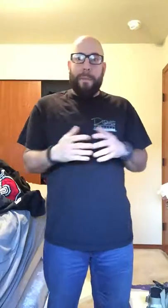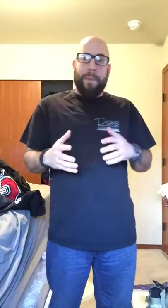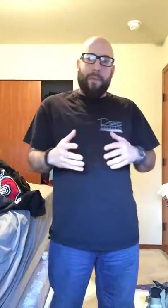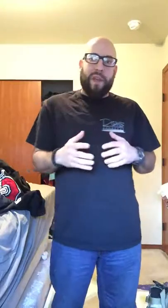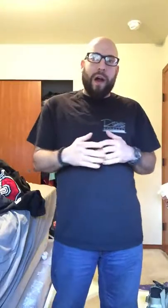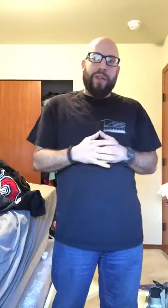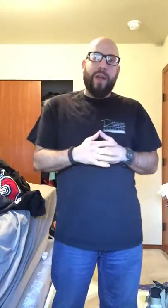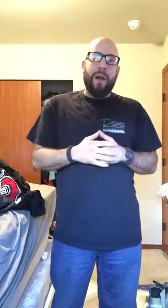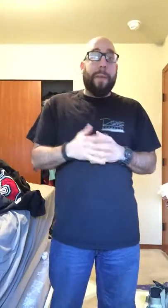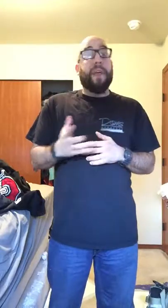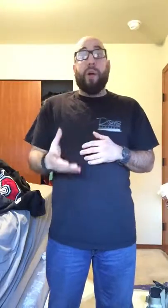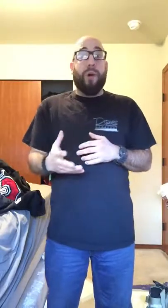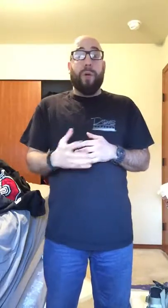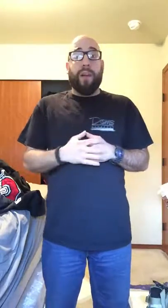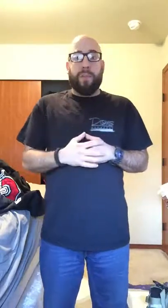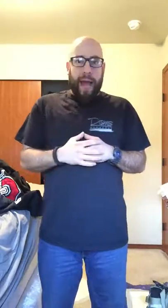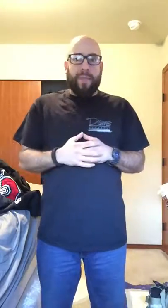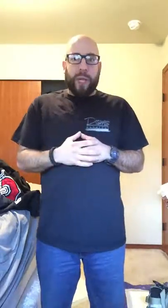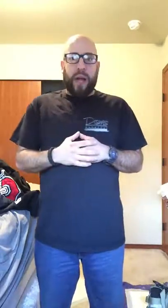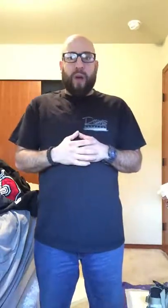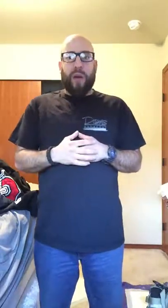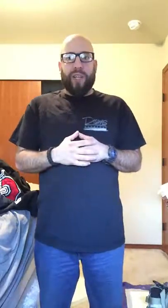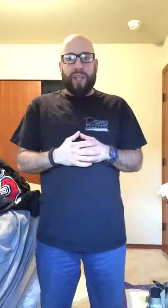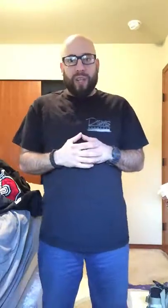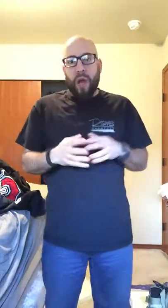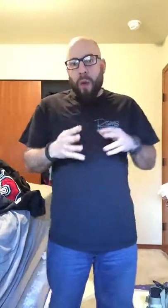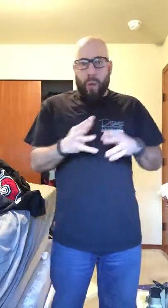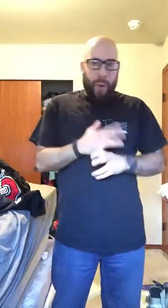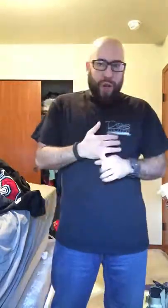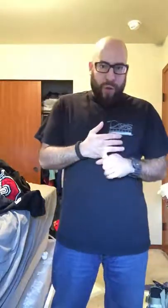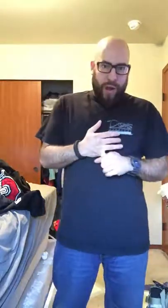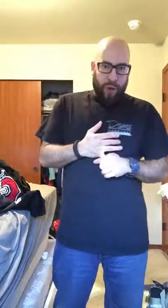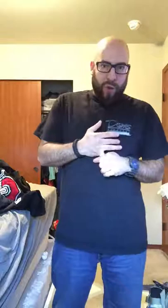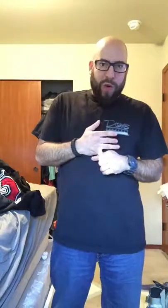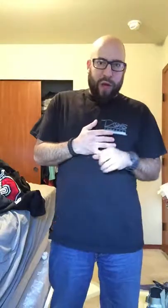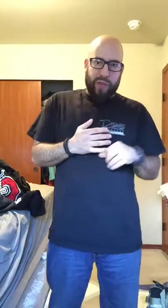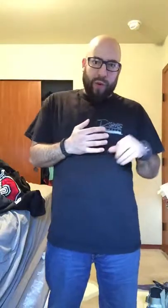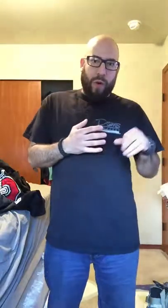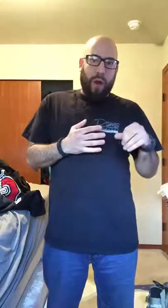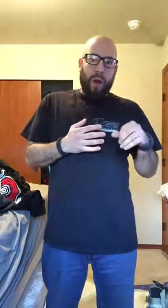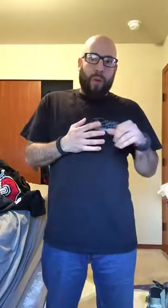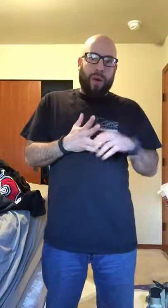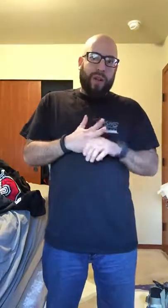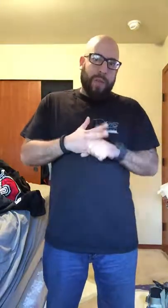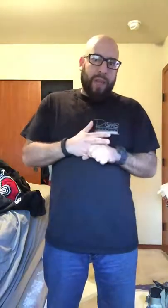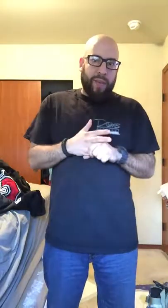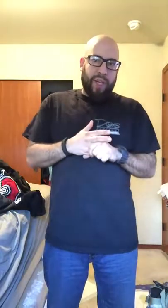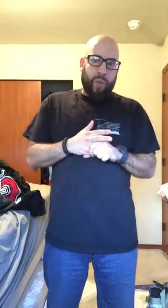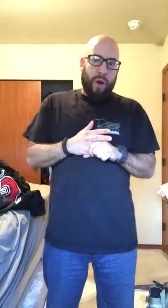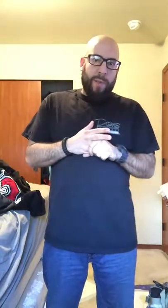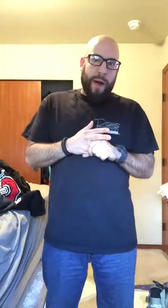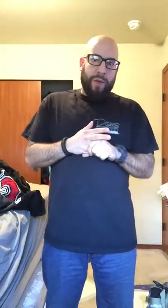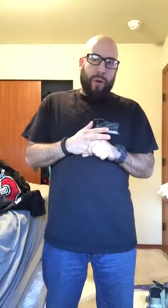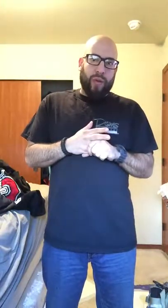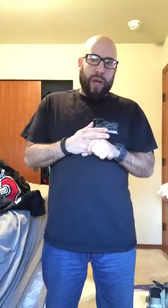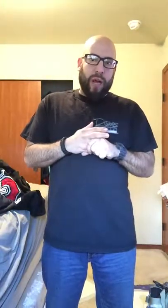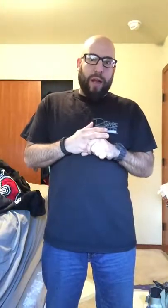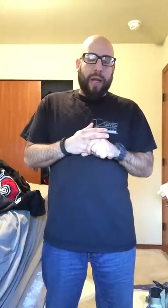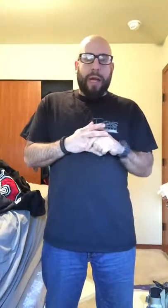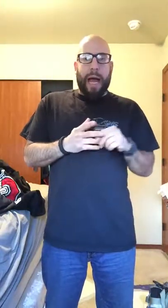people with guns, people that don't own guns, have been asking me a lot of questions is, what do I do when I go into a gun store? What are some of the things I should worry about with holding a gun?